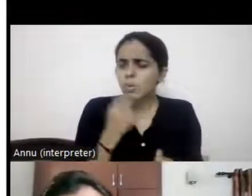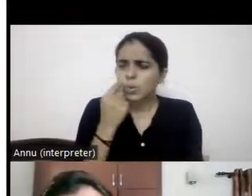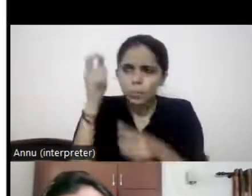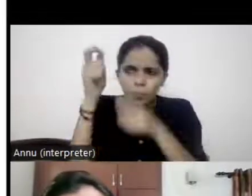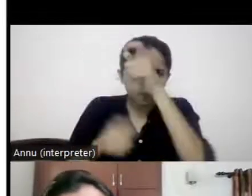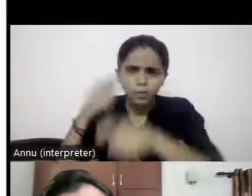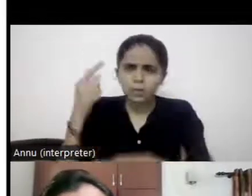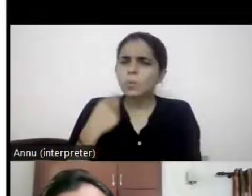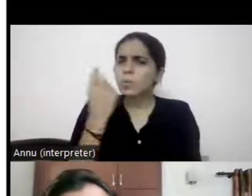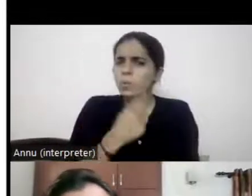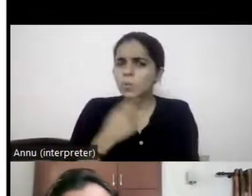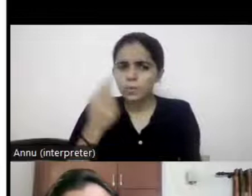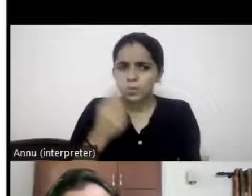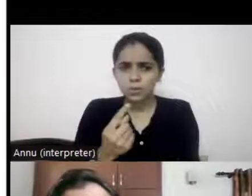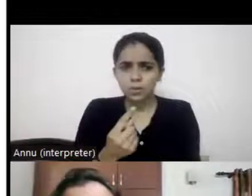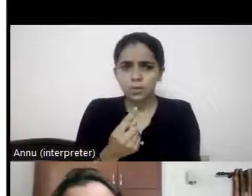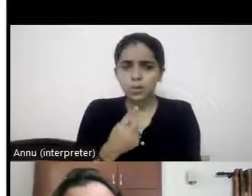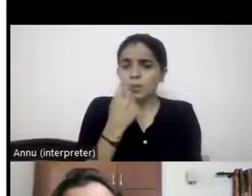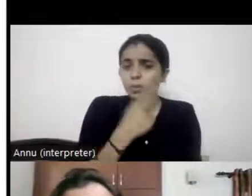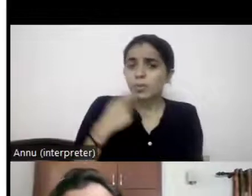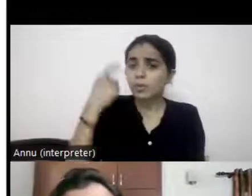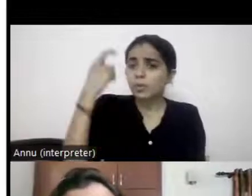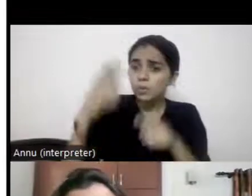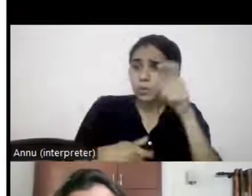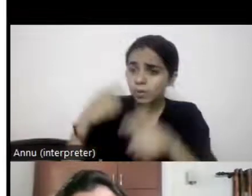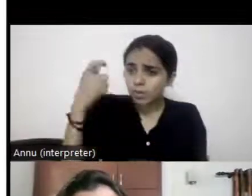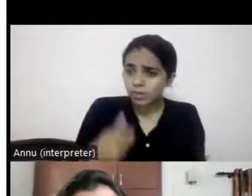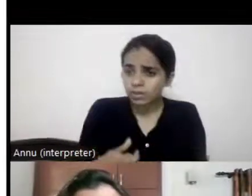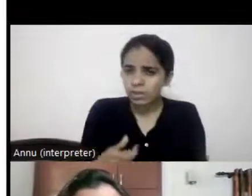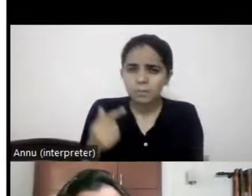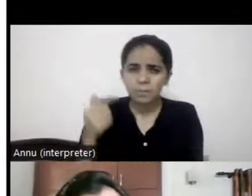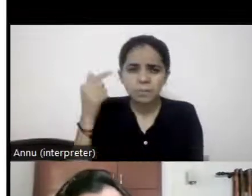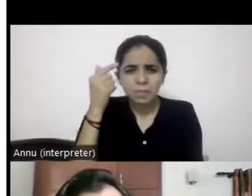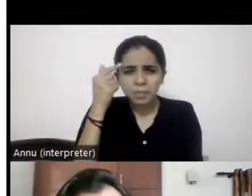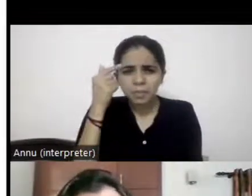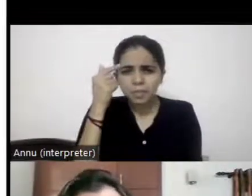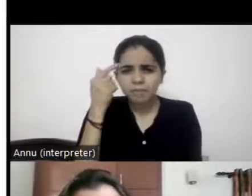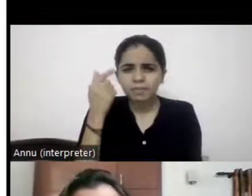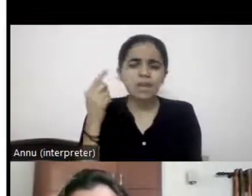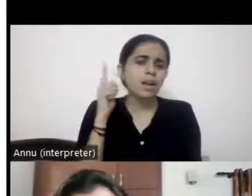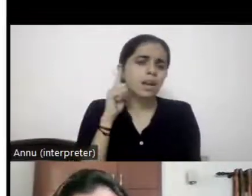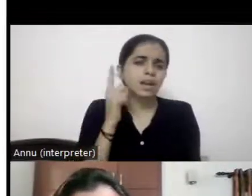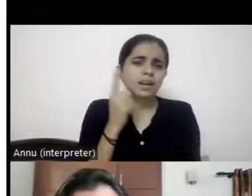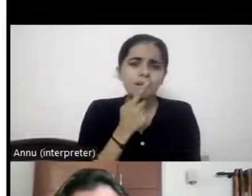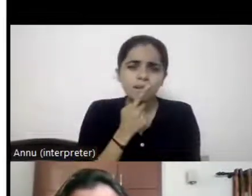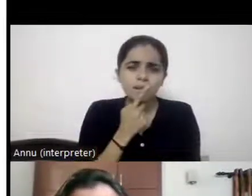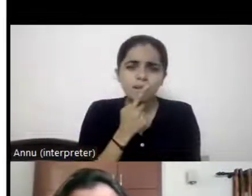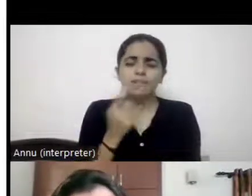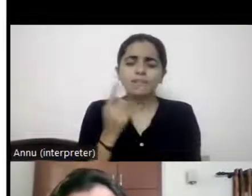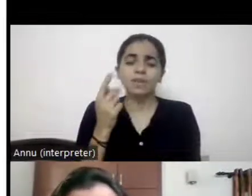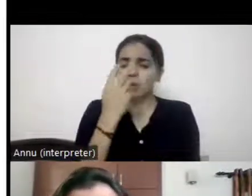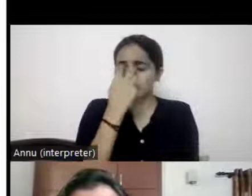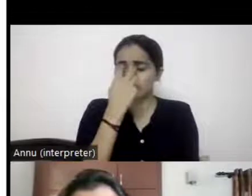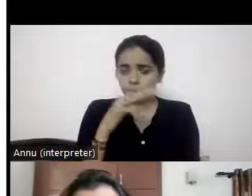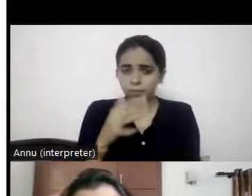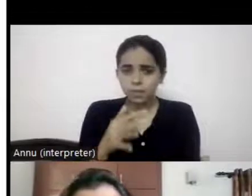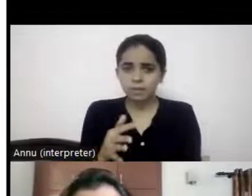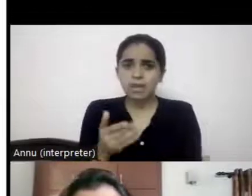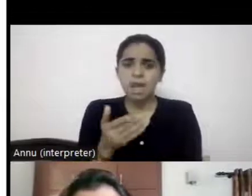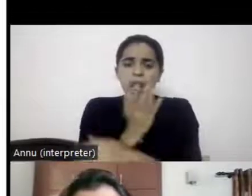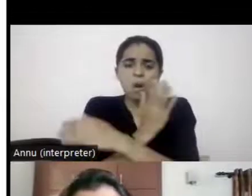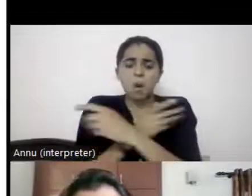defectives? These are people who are feeble-minded, deaf, blind, physically